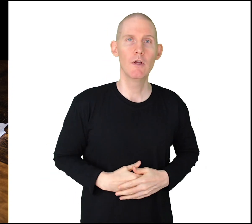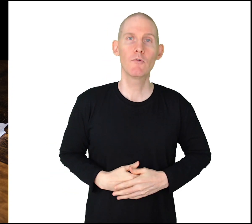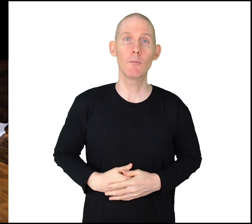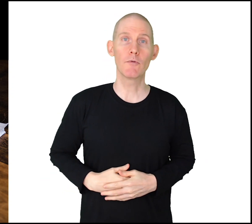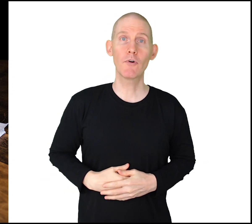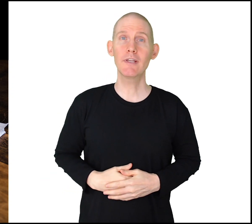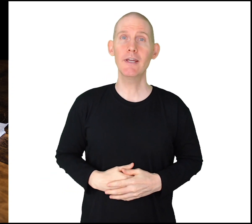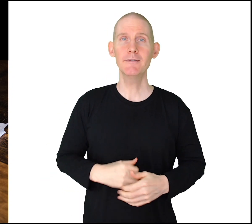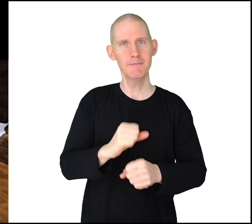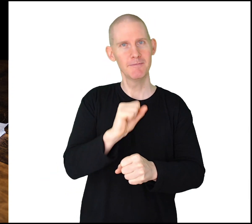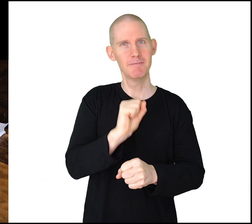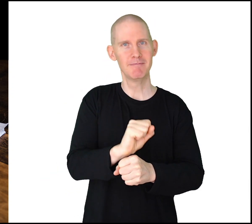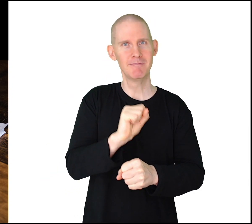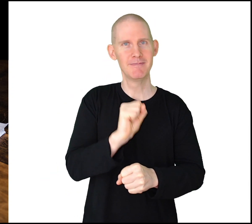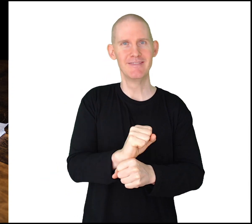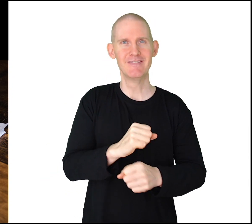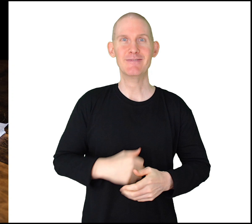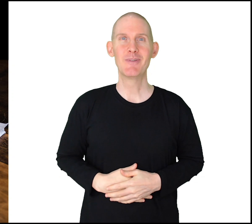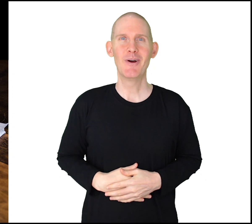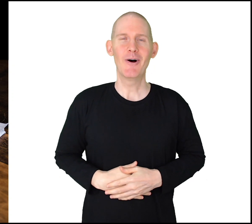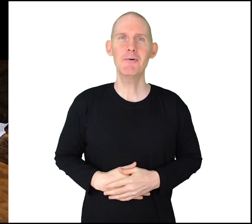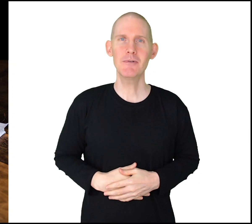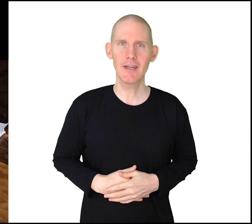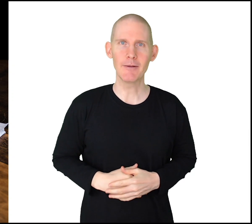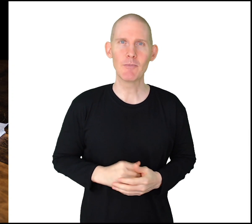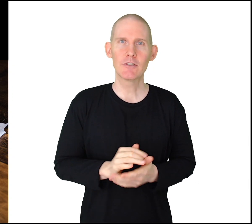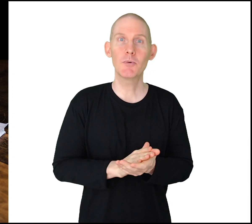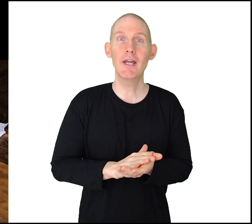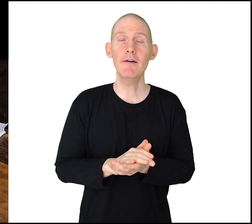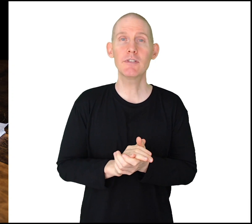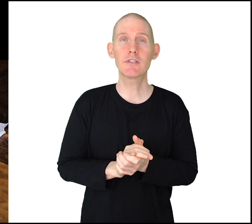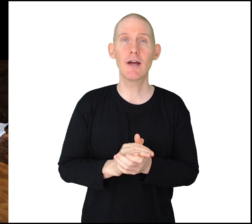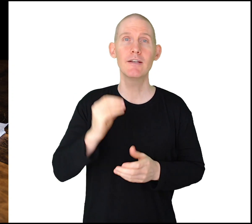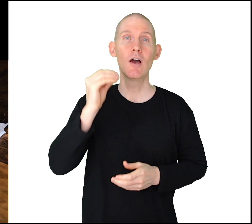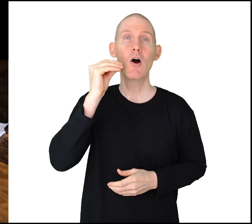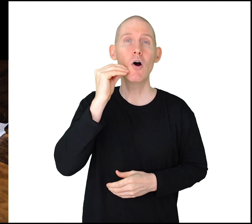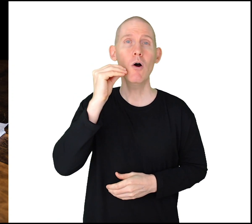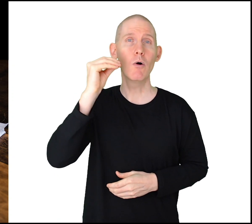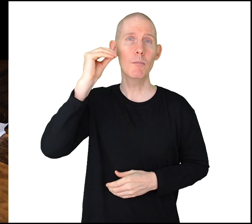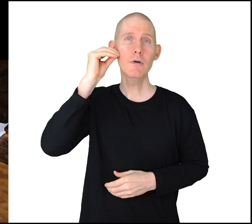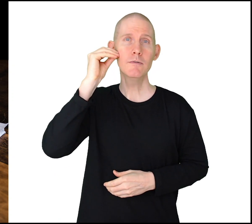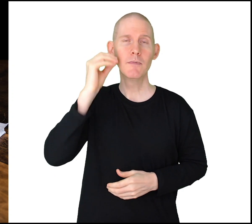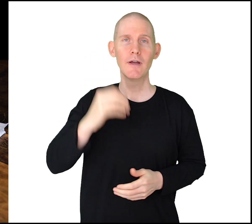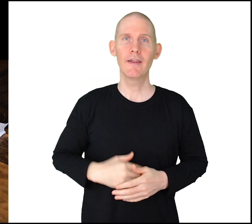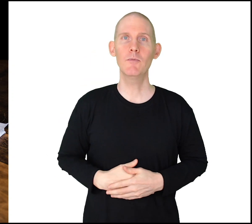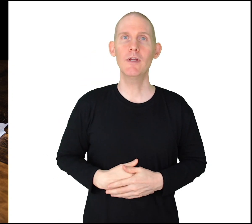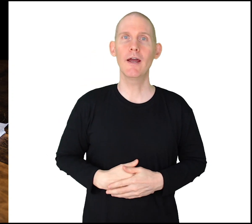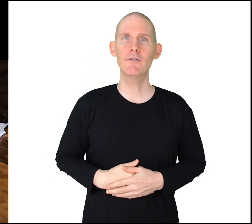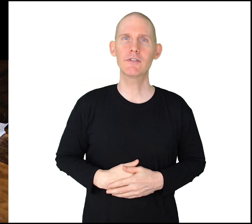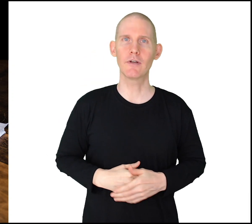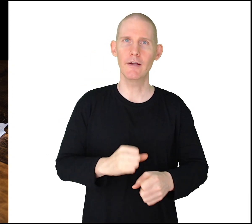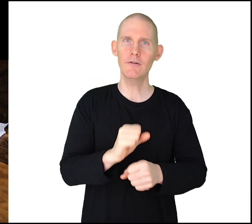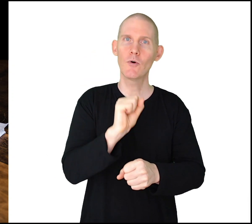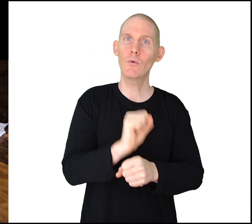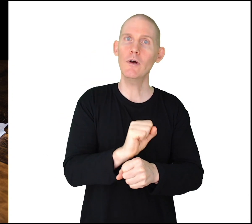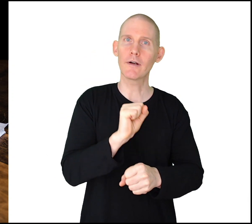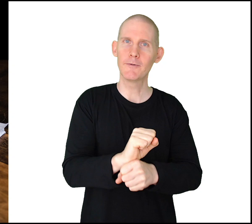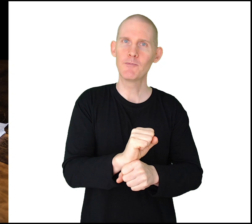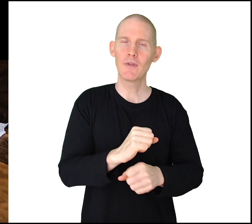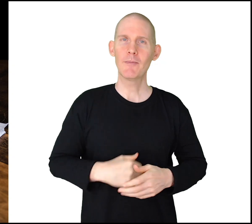From the front again. Okay, so we have the sign home, and then we have the sign work. But